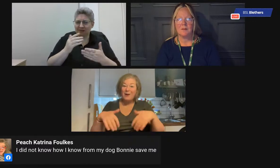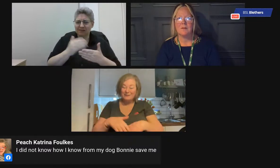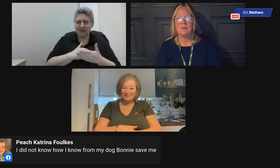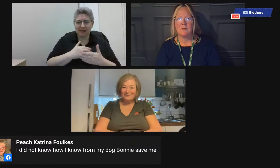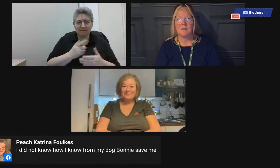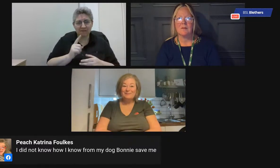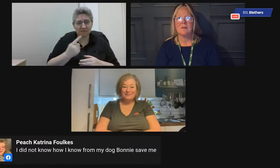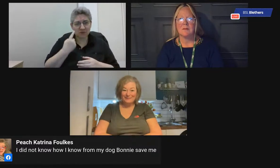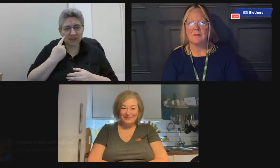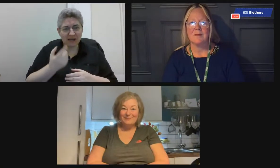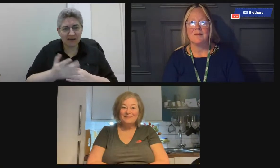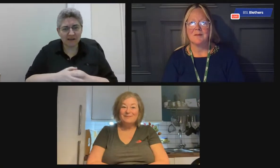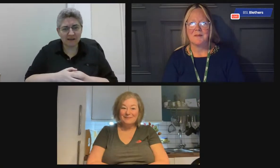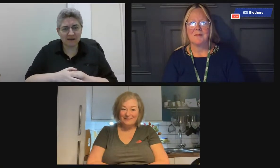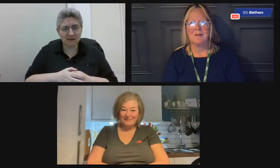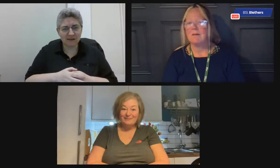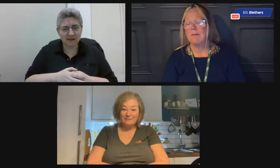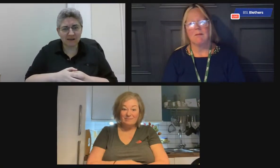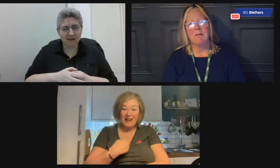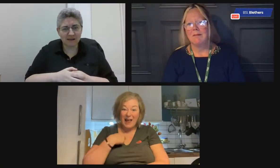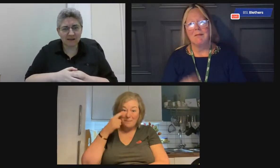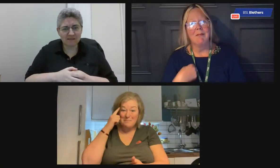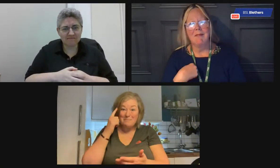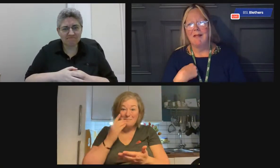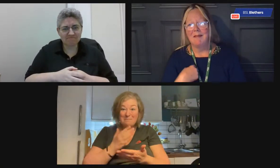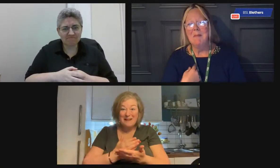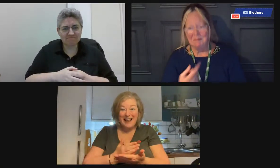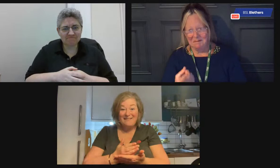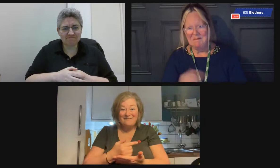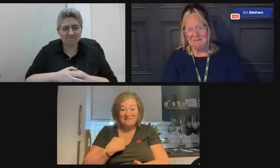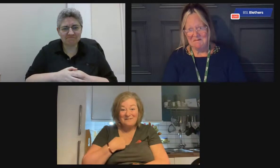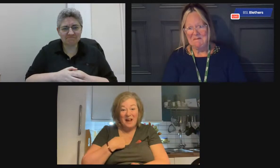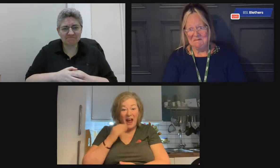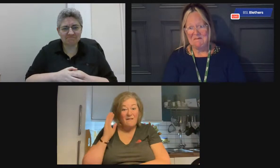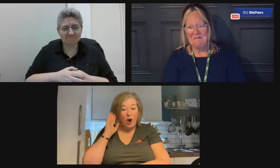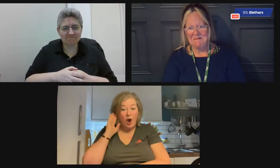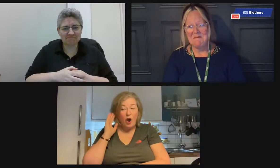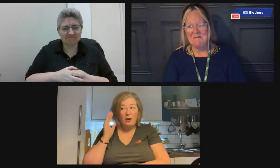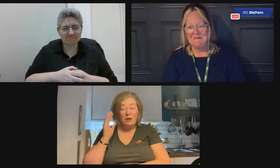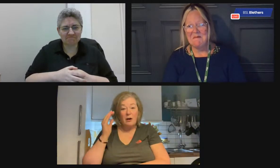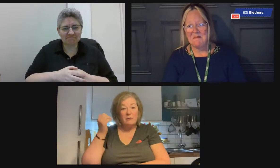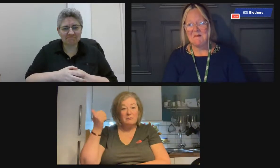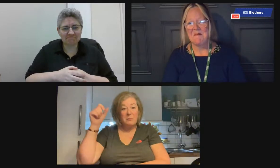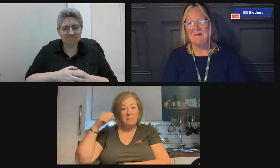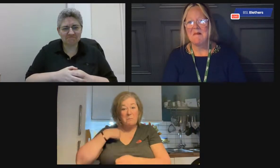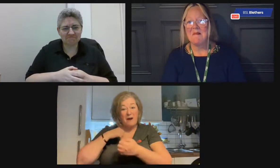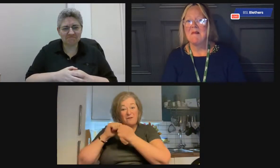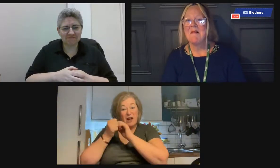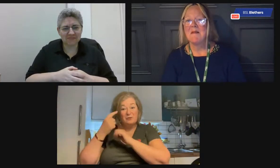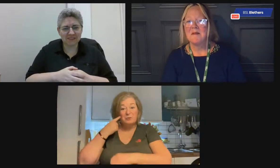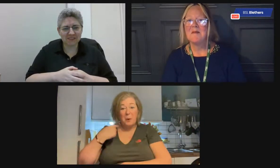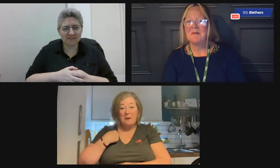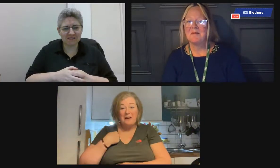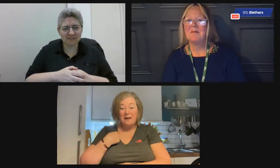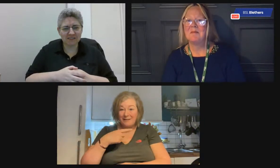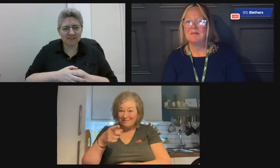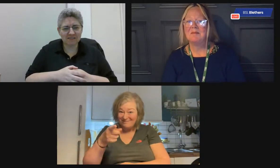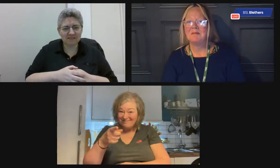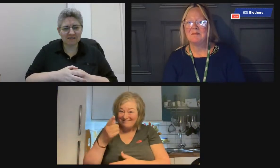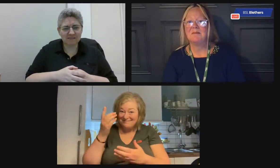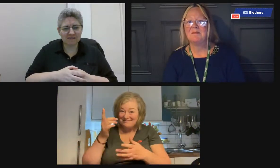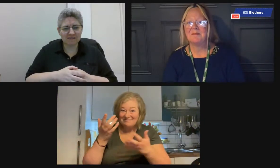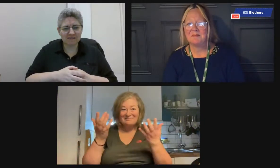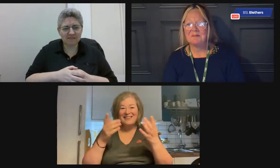smell it. it, Avril. Yeah. Wow. What do you think about that? I totally believe it. Yeah. I am a convert. One